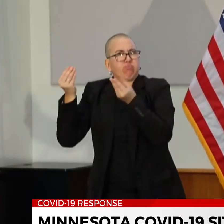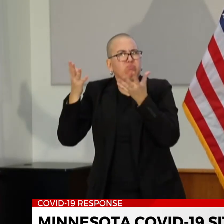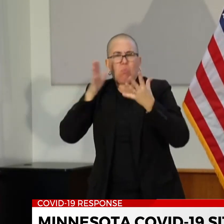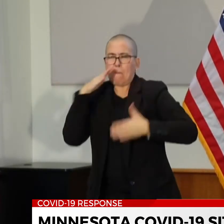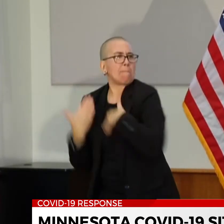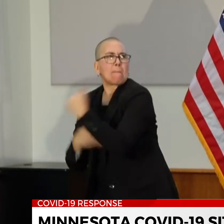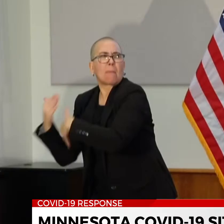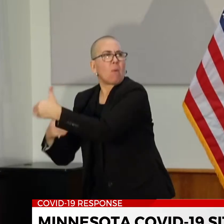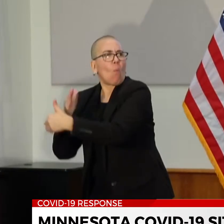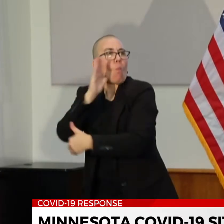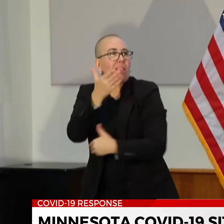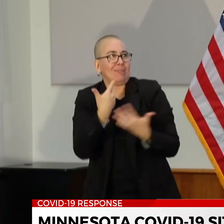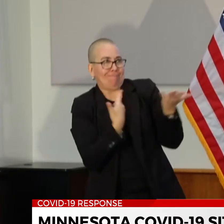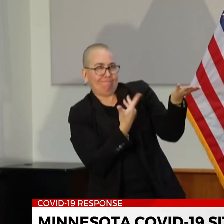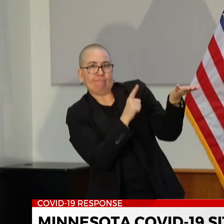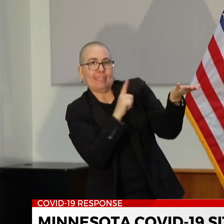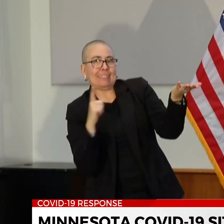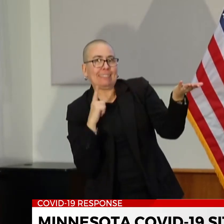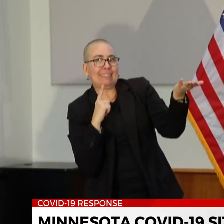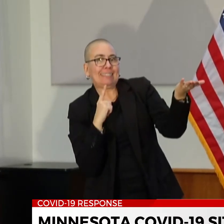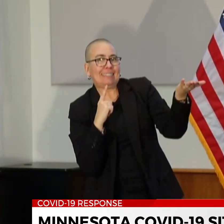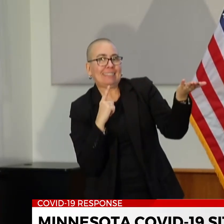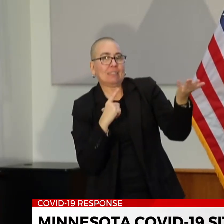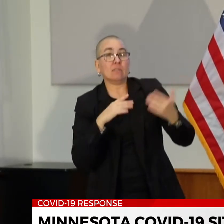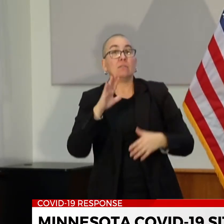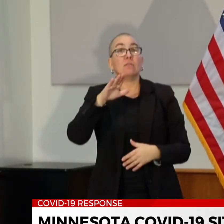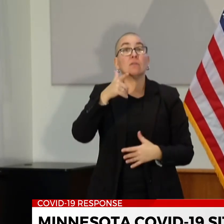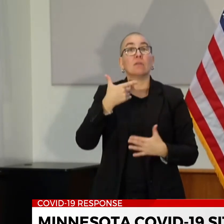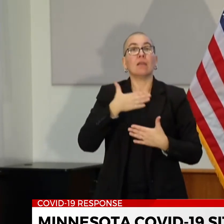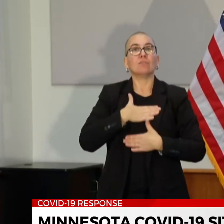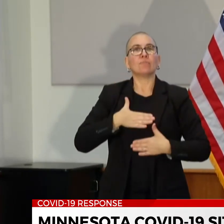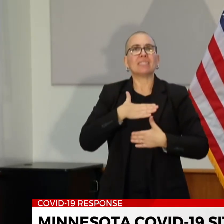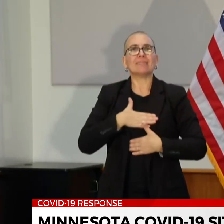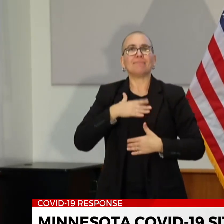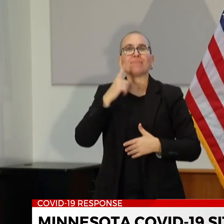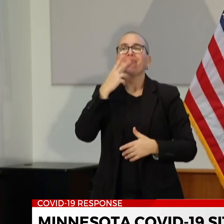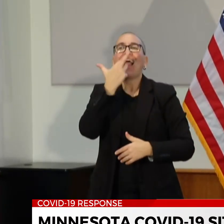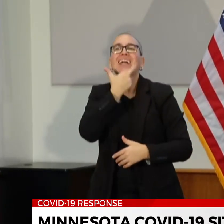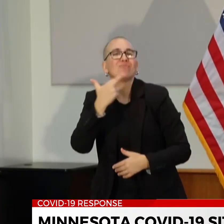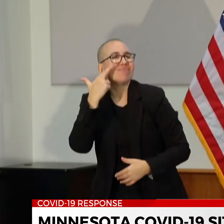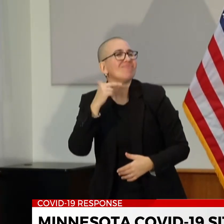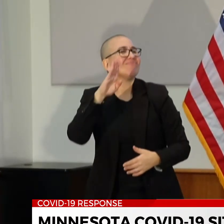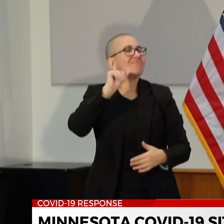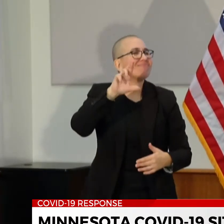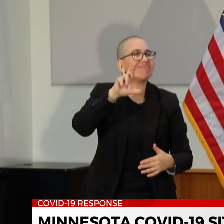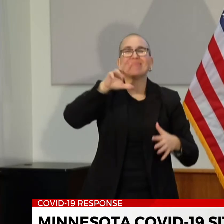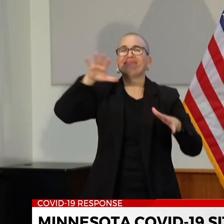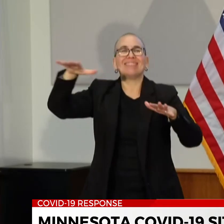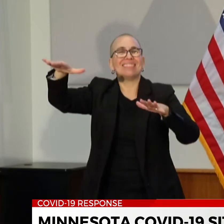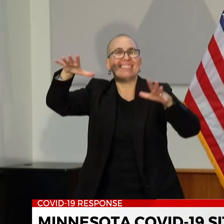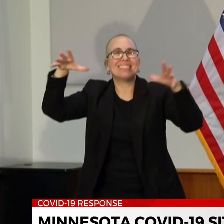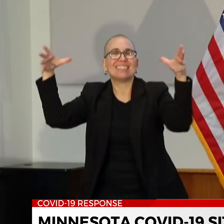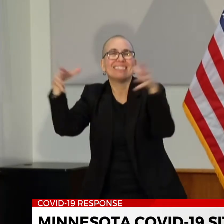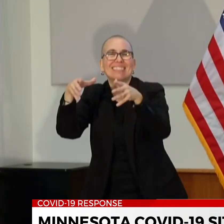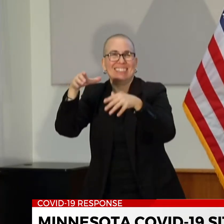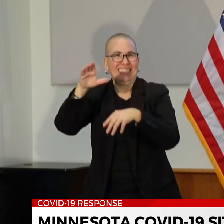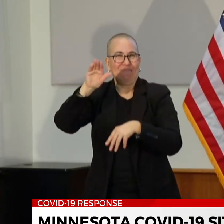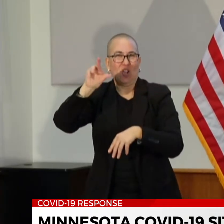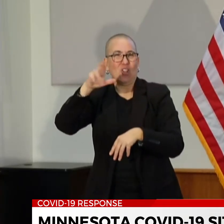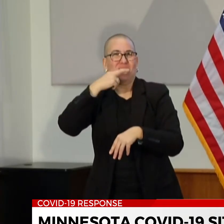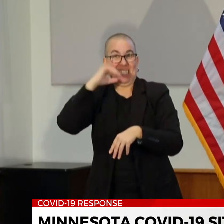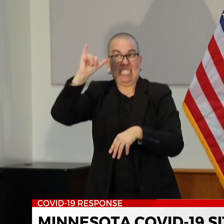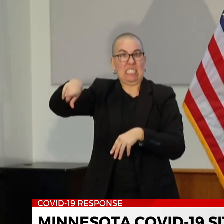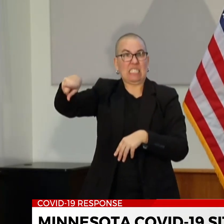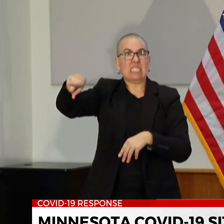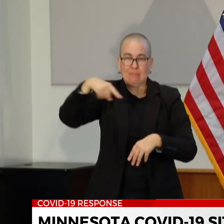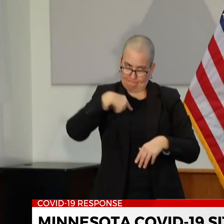the third-party groups, the hospitality industry is telling us what works right. I think some of it is, for example, are we targeting, how are you targeting business? Because